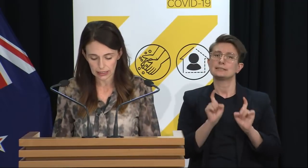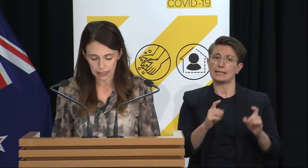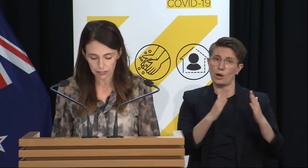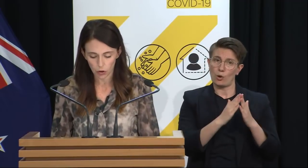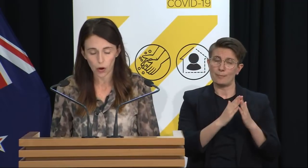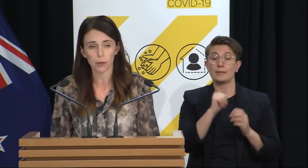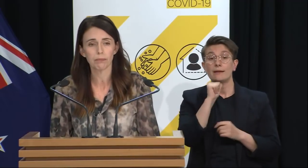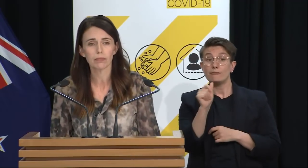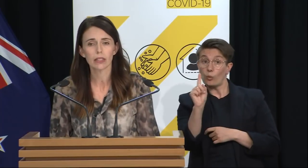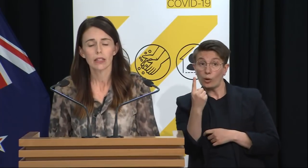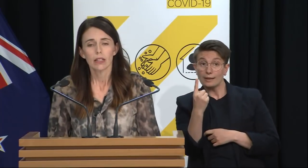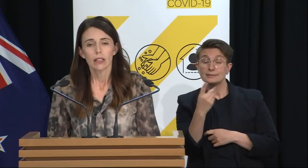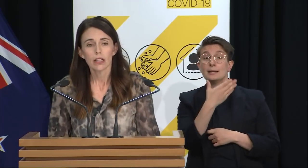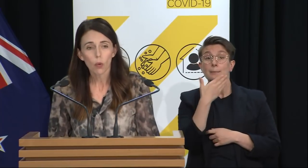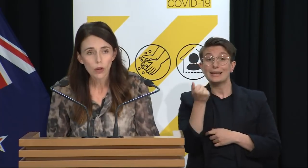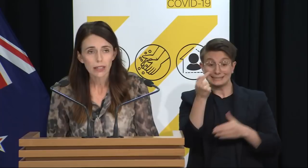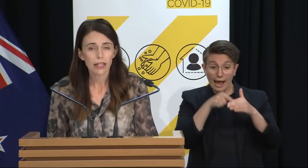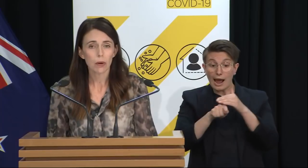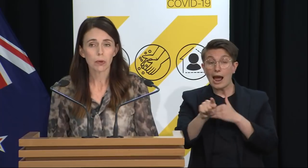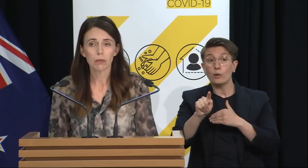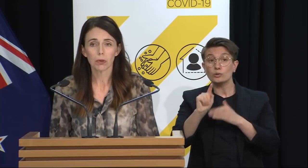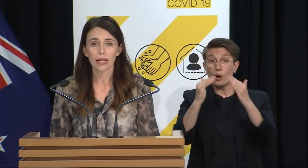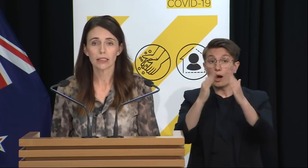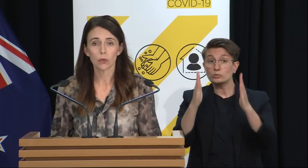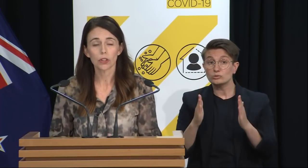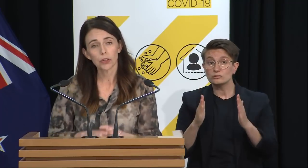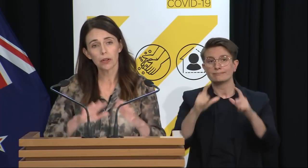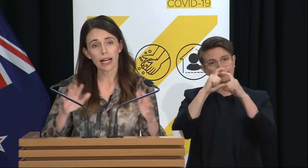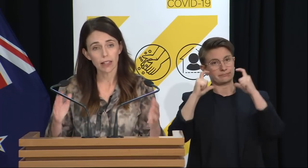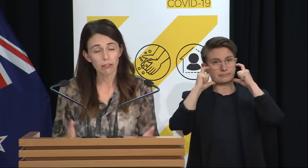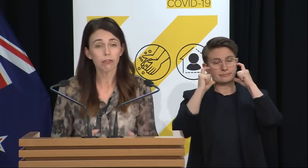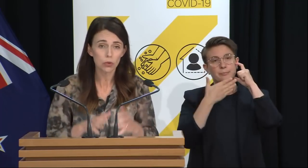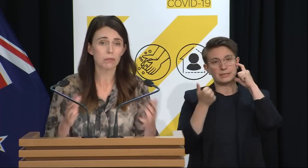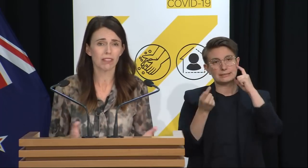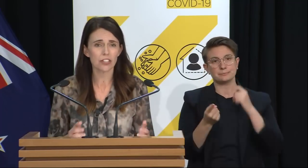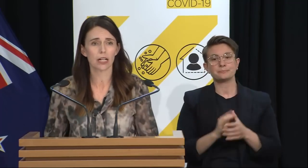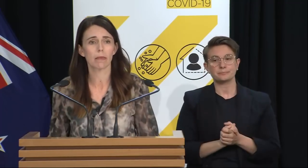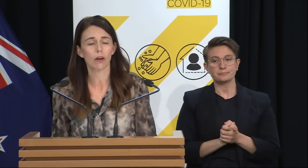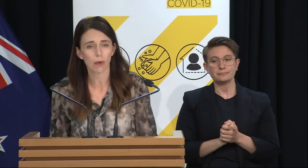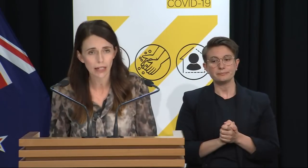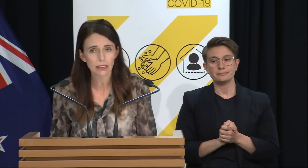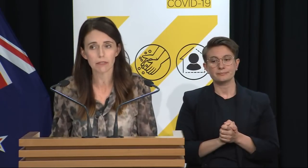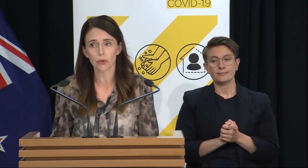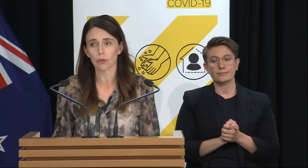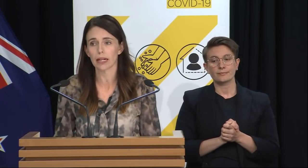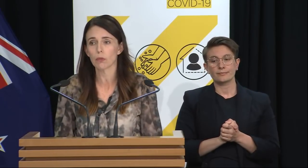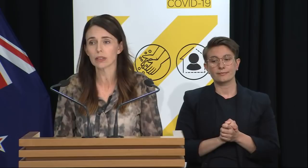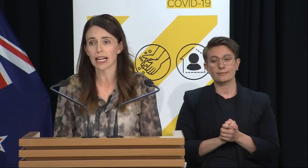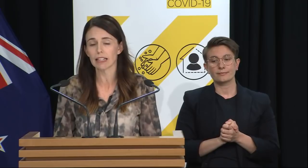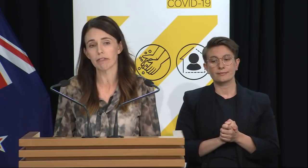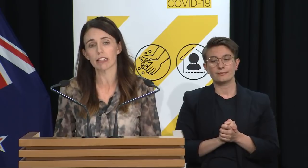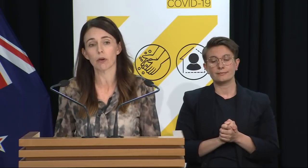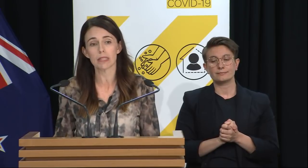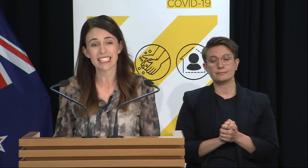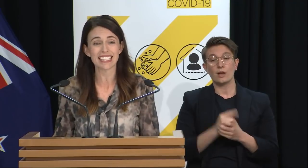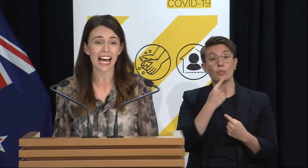need to leave your home. The order that we put in place in order to create an enforcement regime around level 3 will